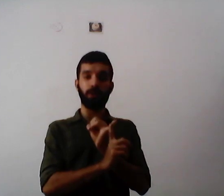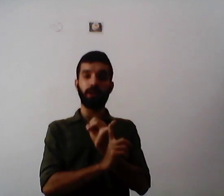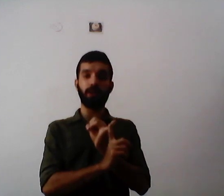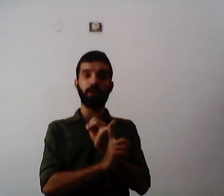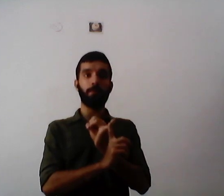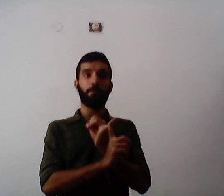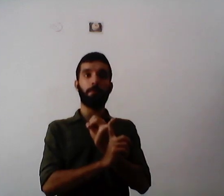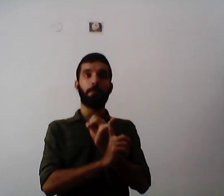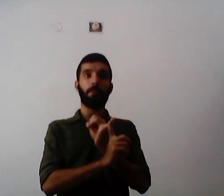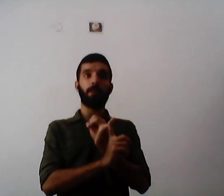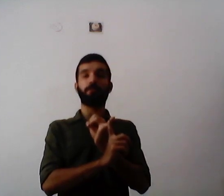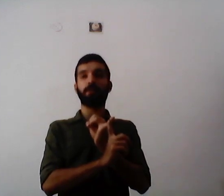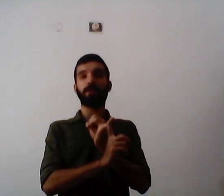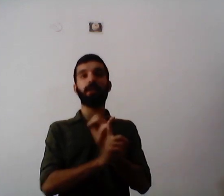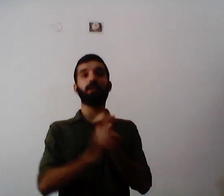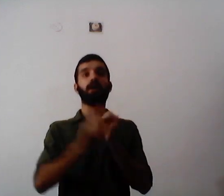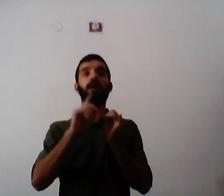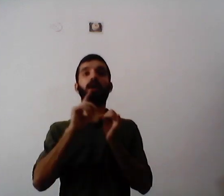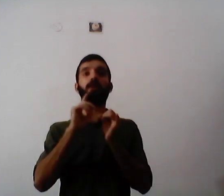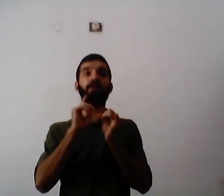solubility. After that, we